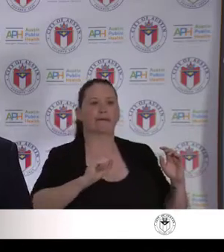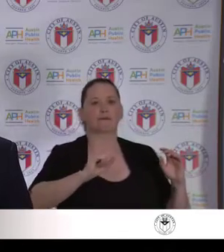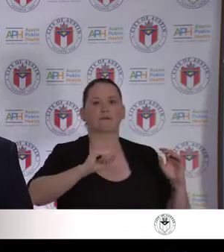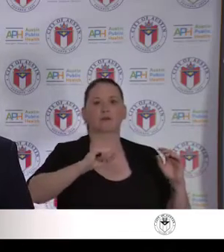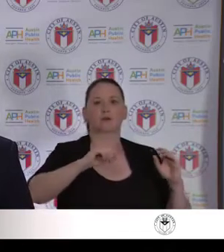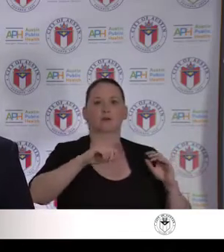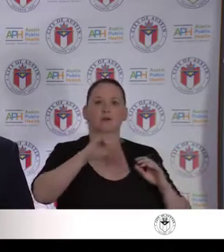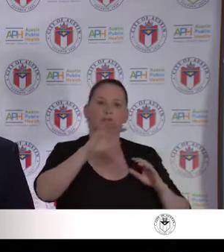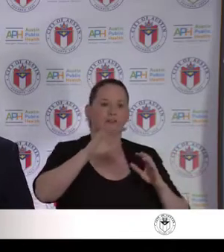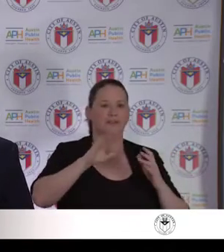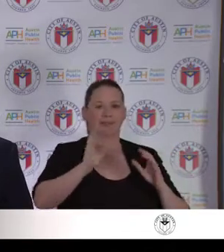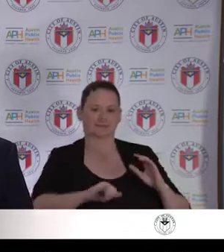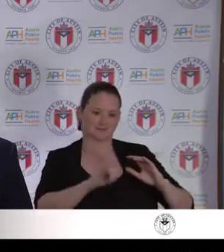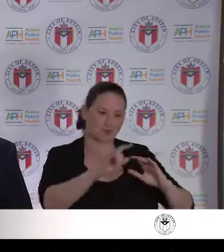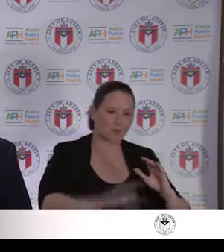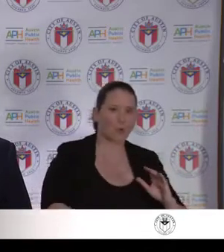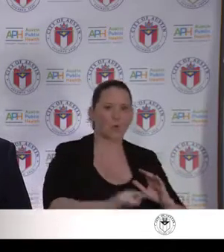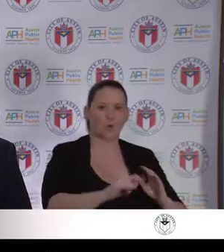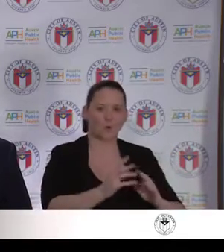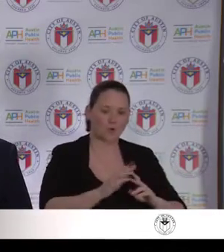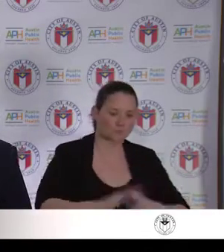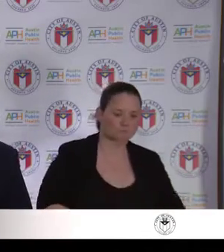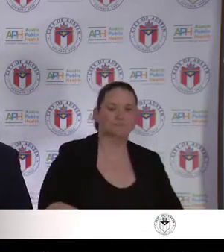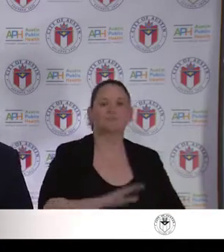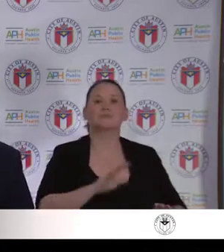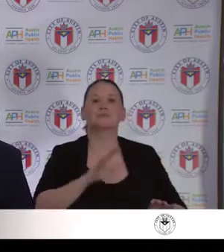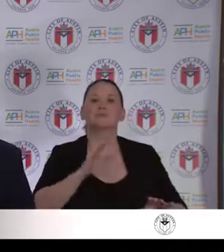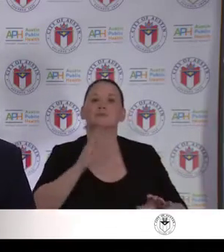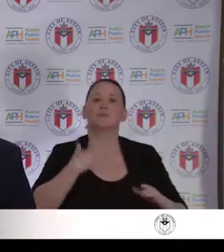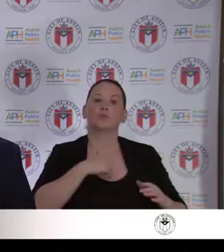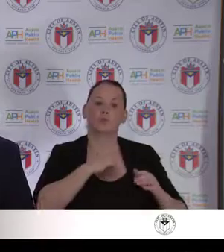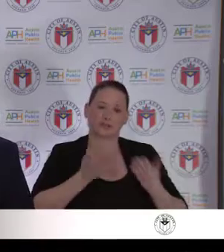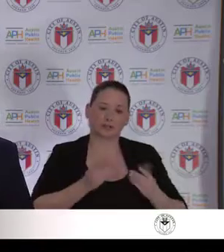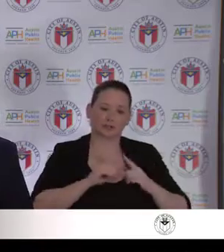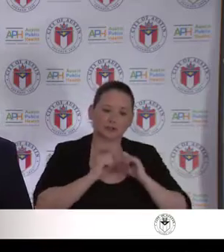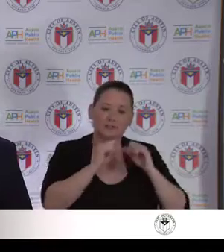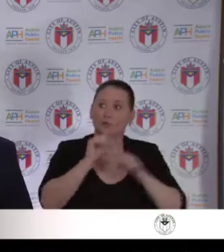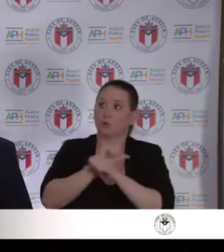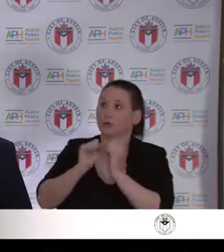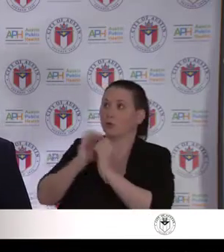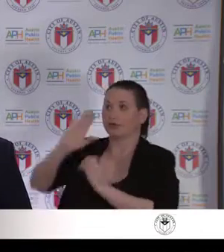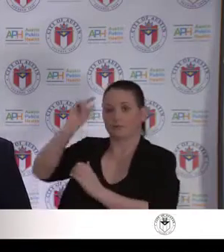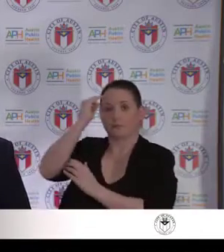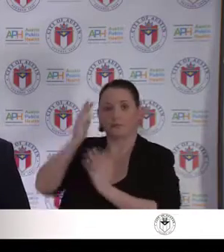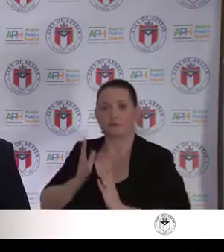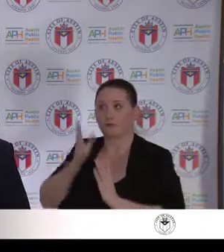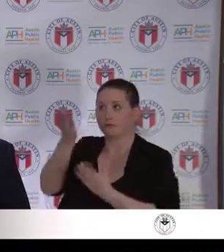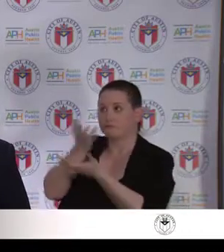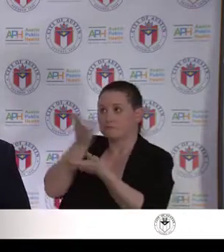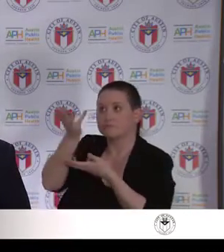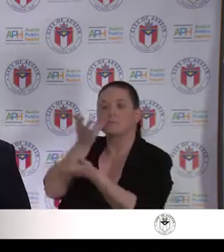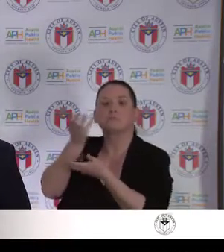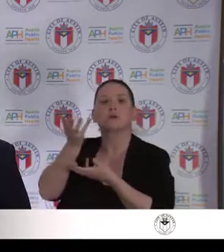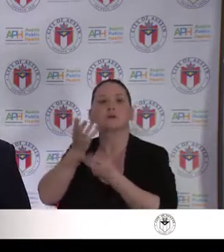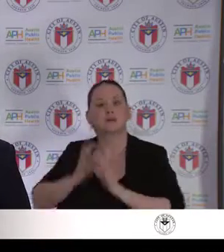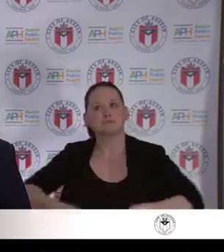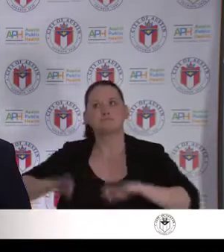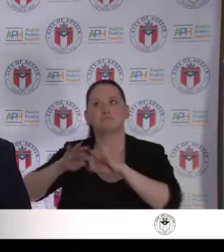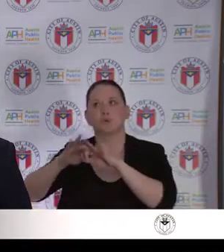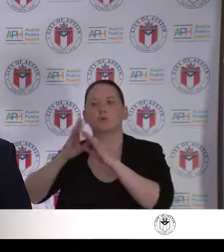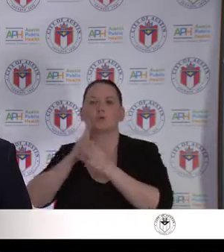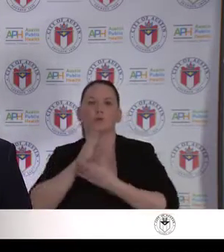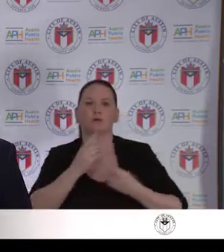loan spigot. And I'm eager to continue our work with his office so that we can make sure that